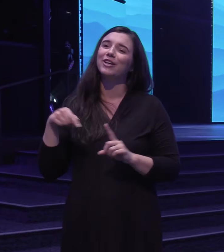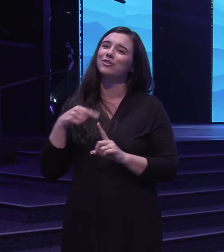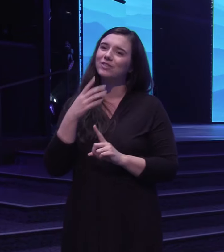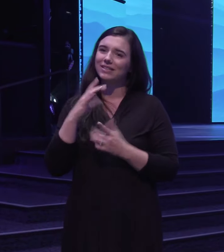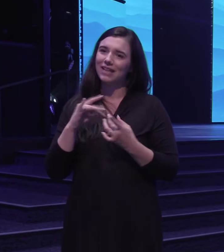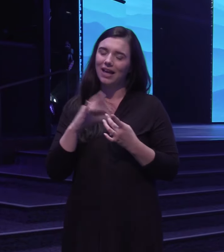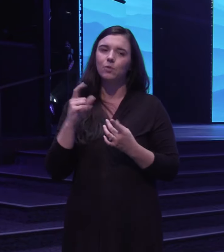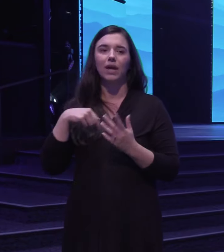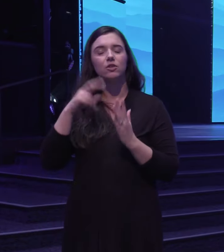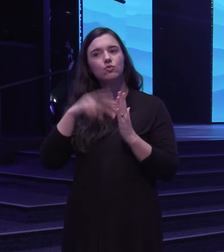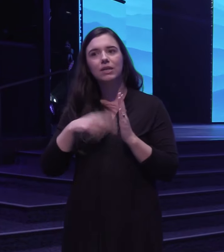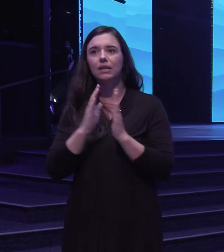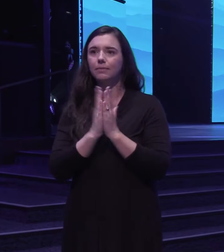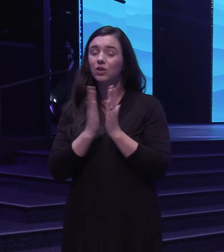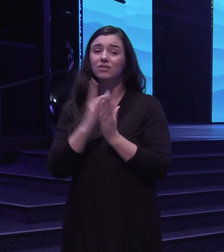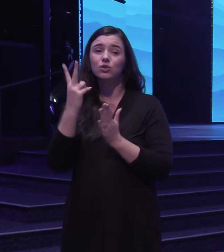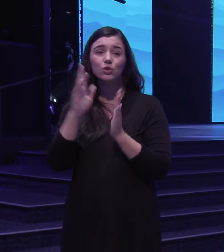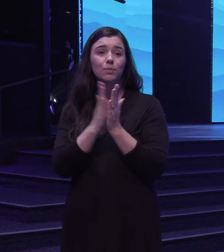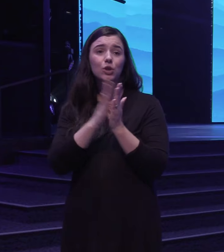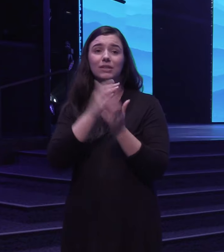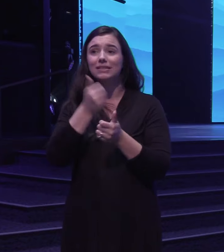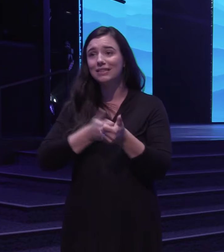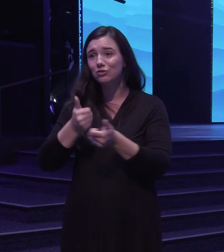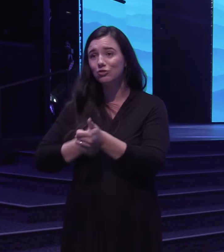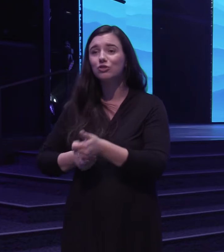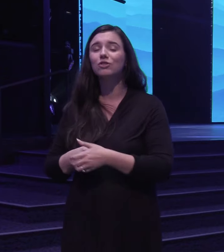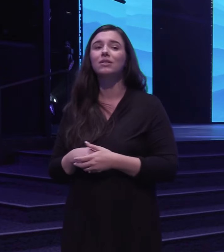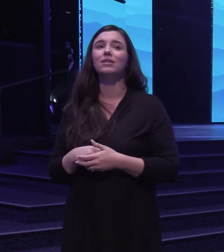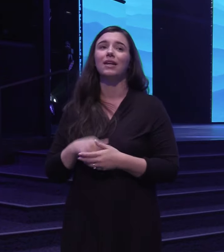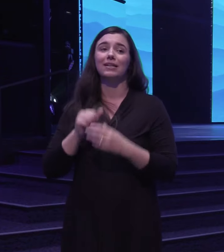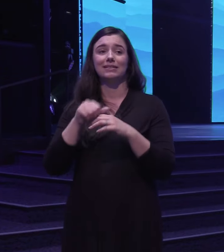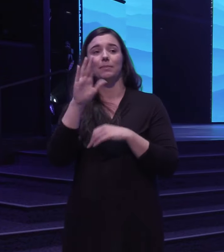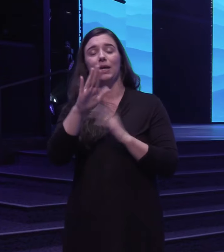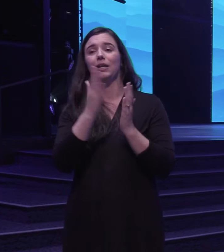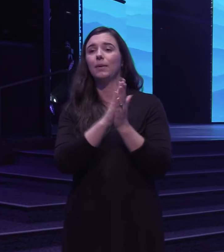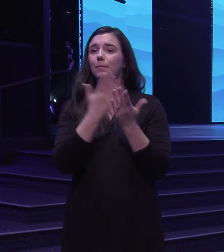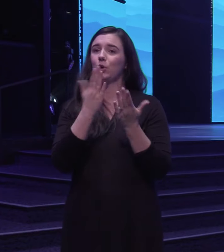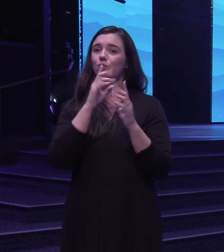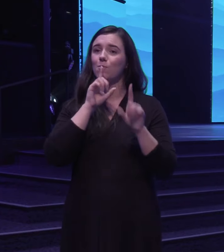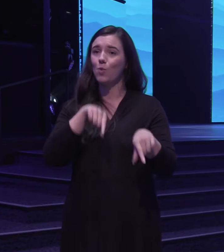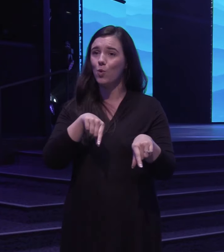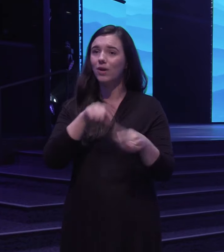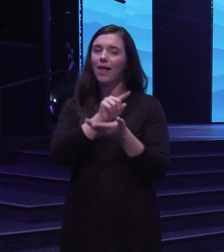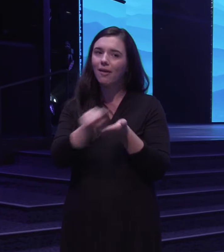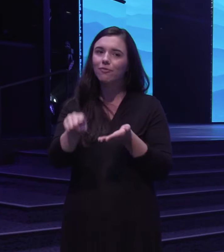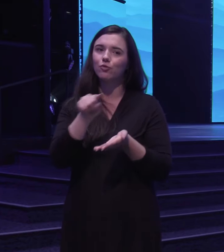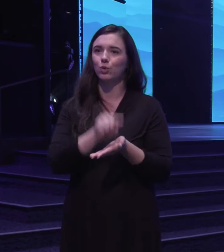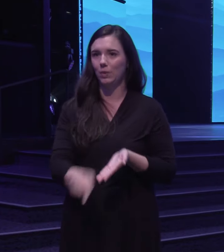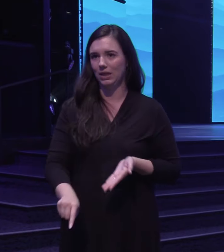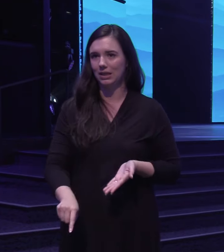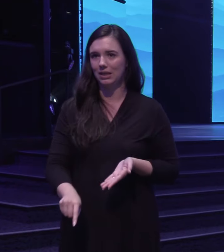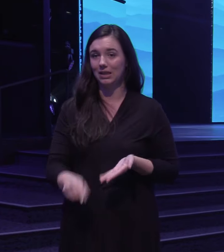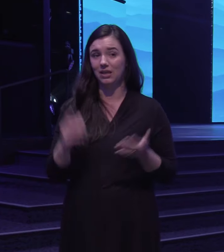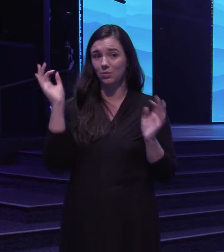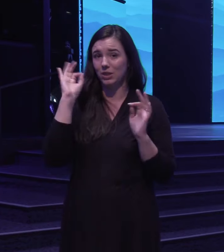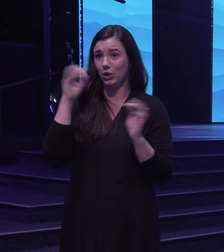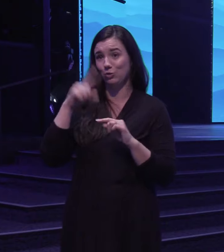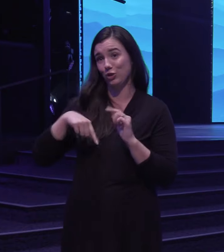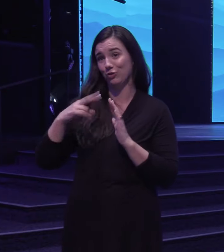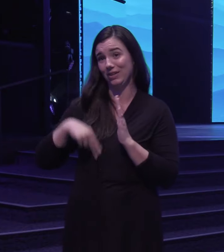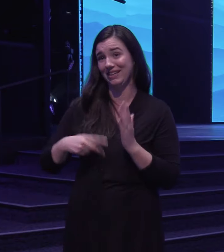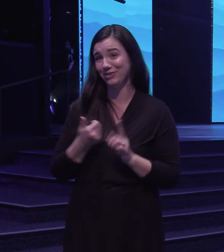had to read those books. We had to read two books apiece and submit to her book reports every week. We didn't know she couldn't read